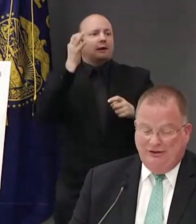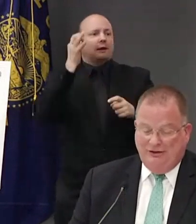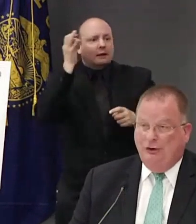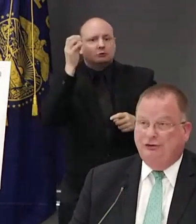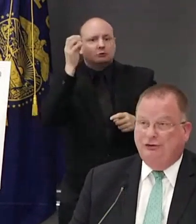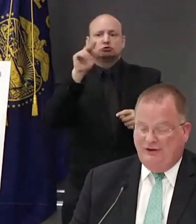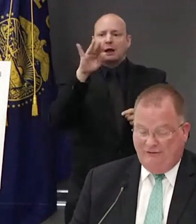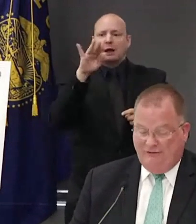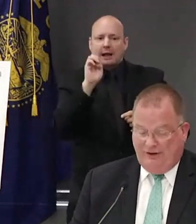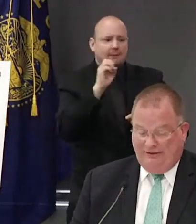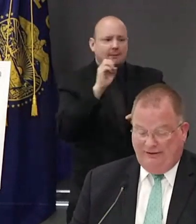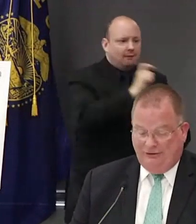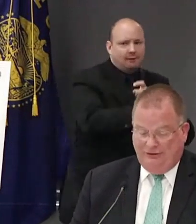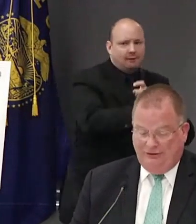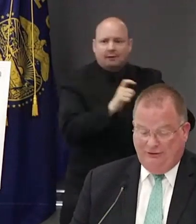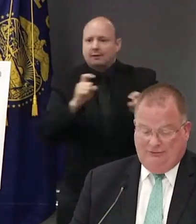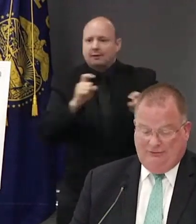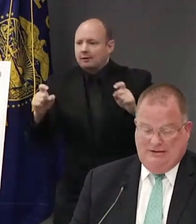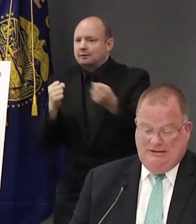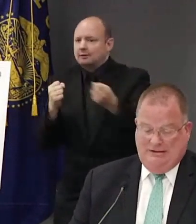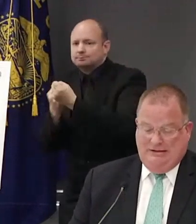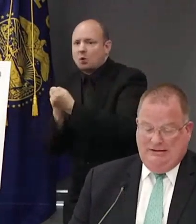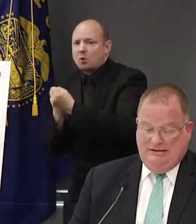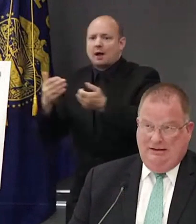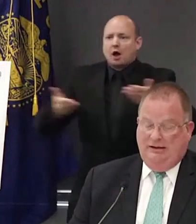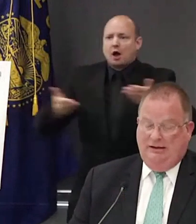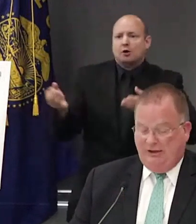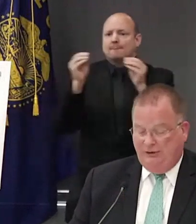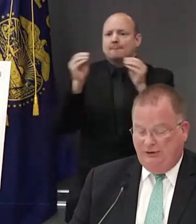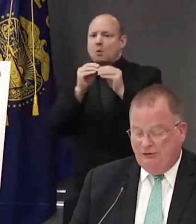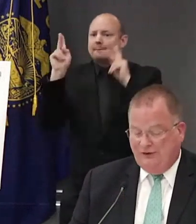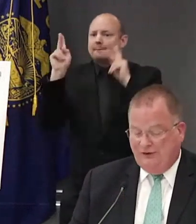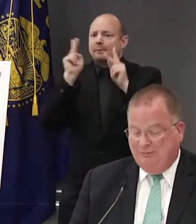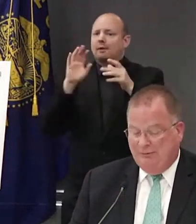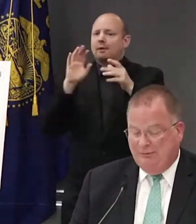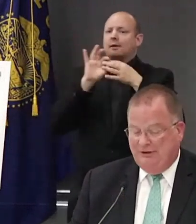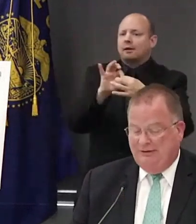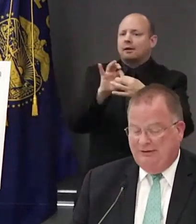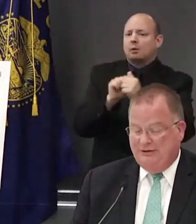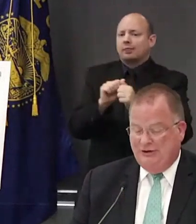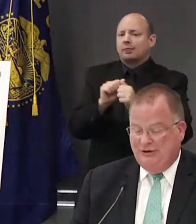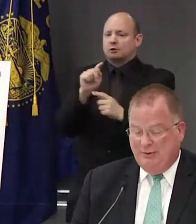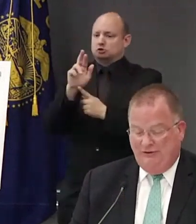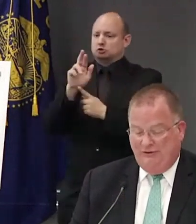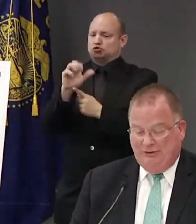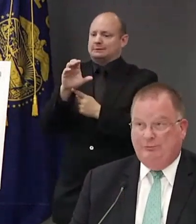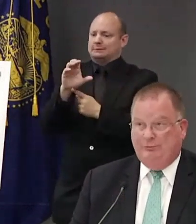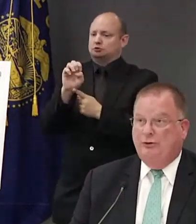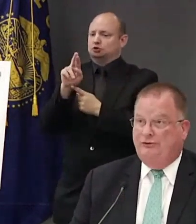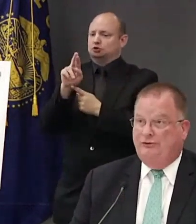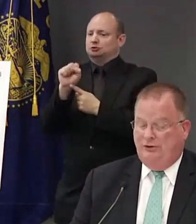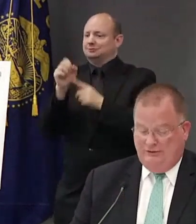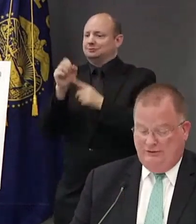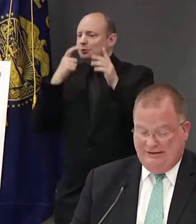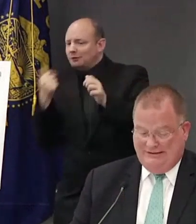and maintain a larger staff of contact tracers. Contact tracers find people in the community who may have been